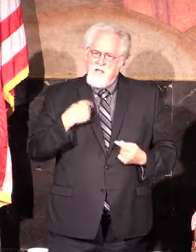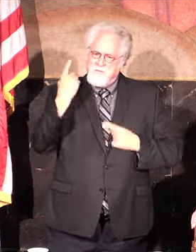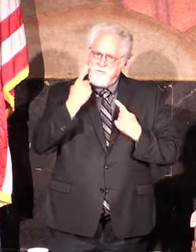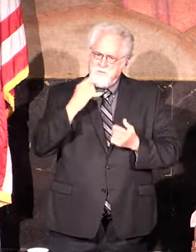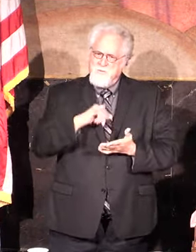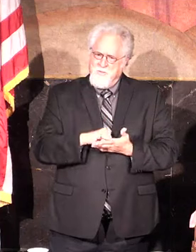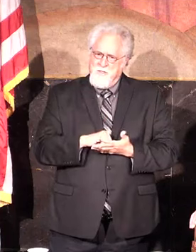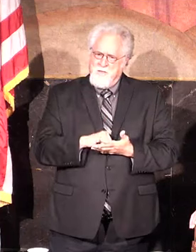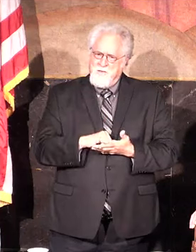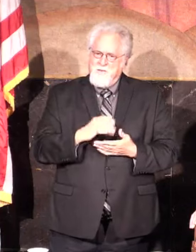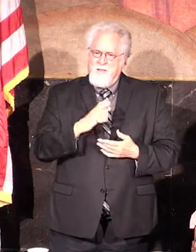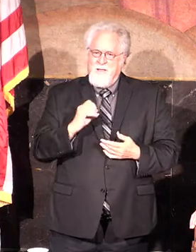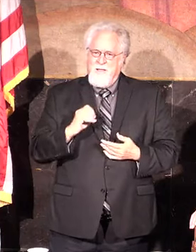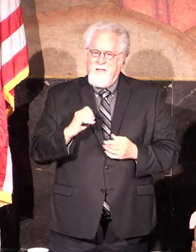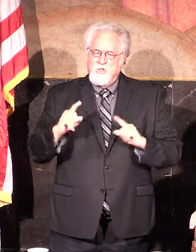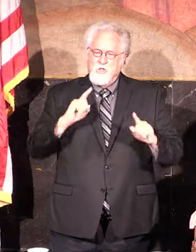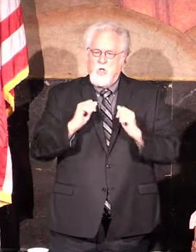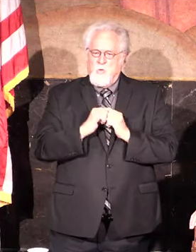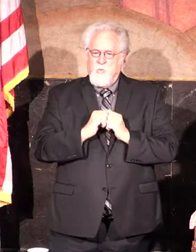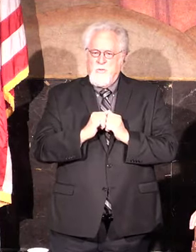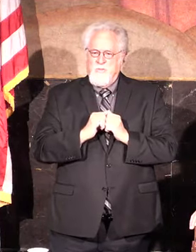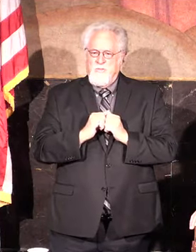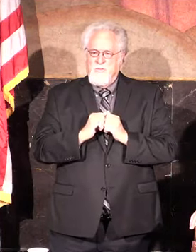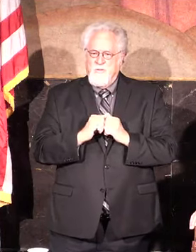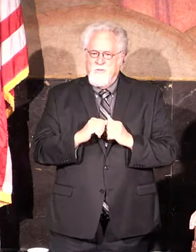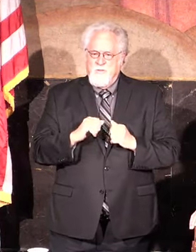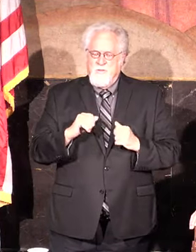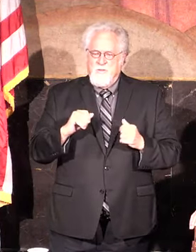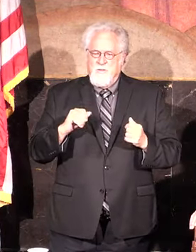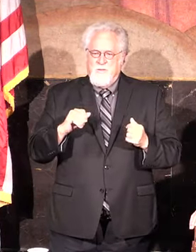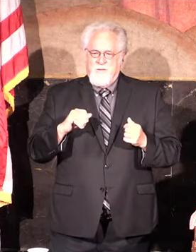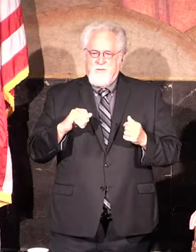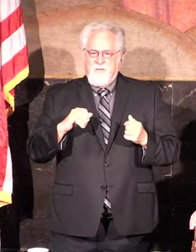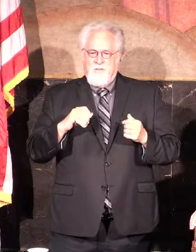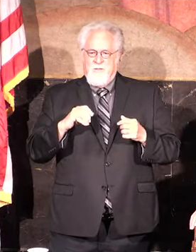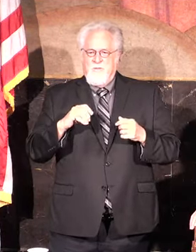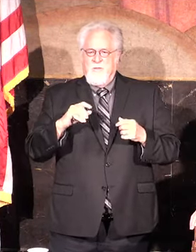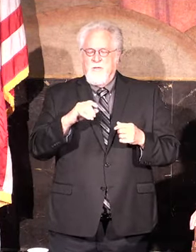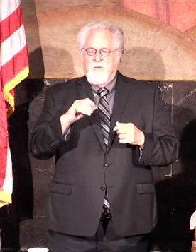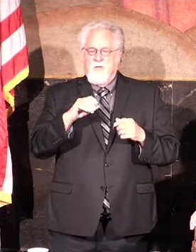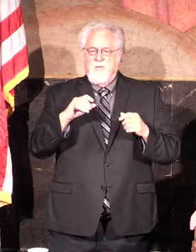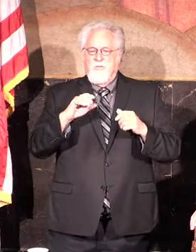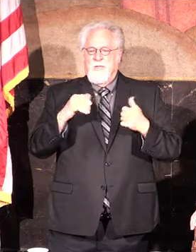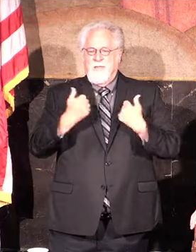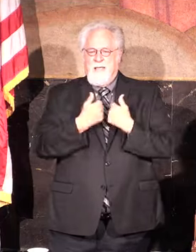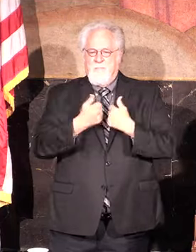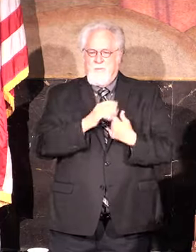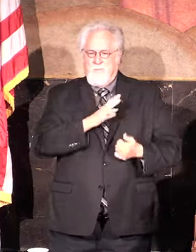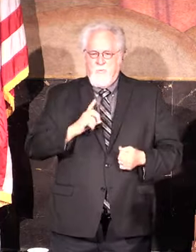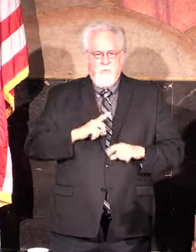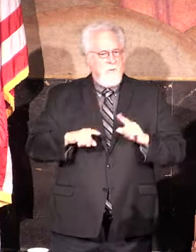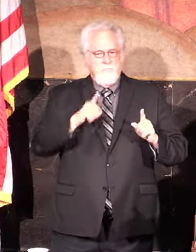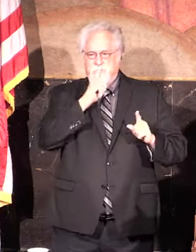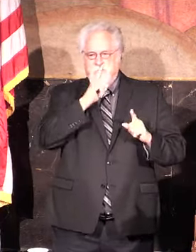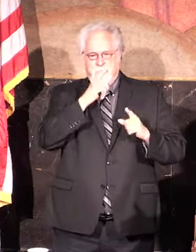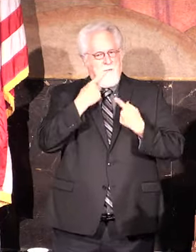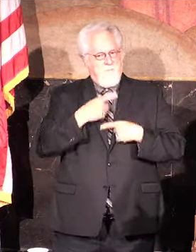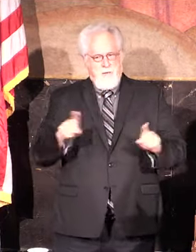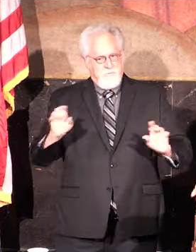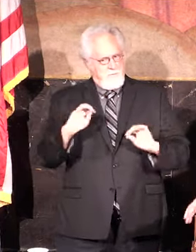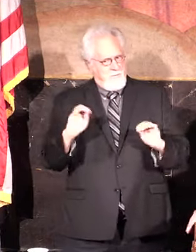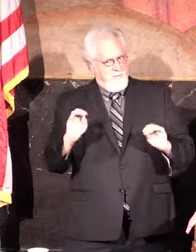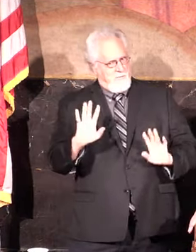consideration to and talk to Mike Noel, the new chair of the Gaming Control Board. Yeah, but I'm not making an announcement